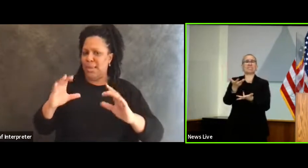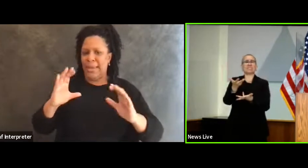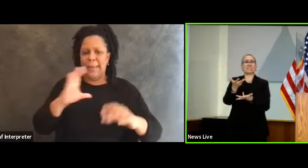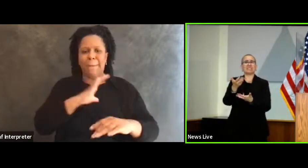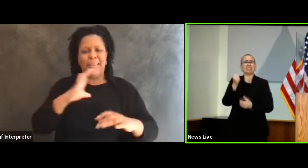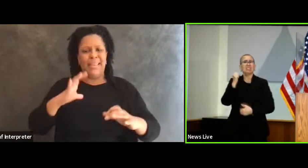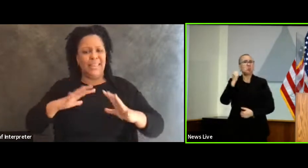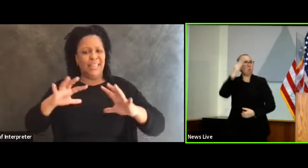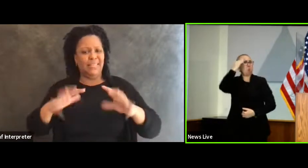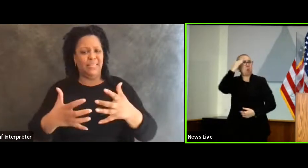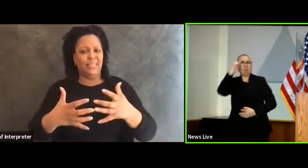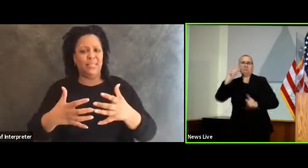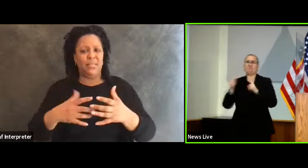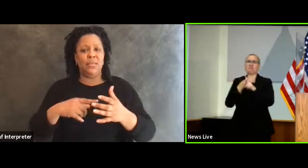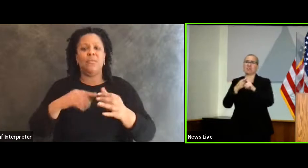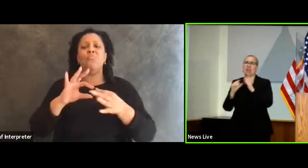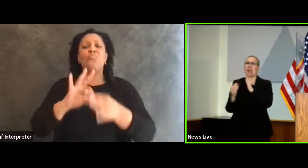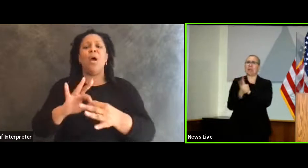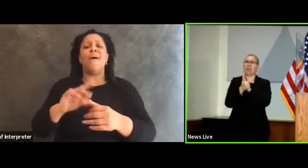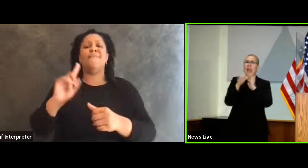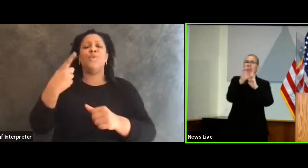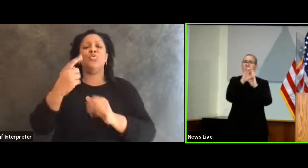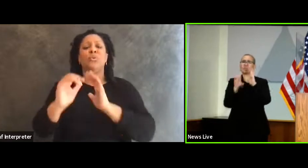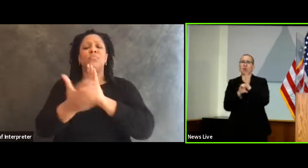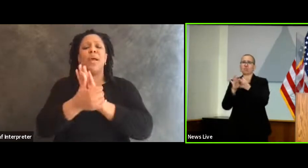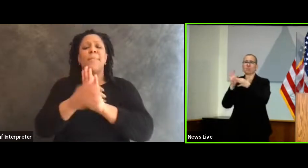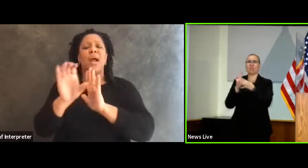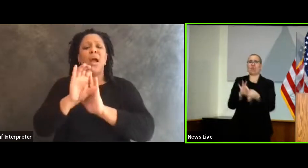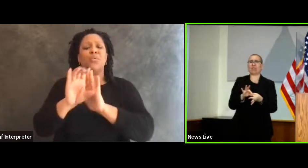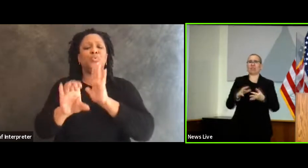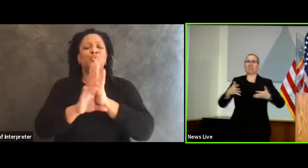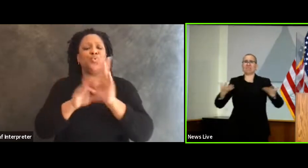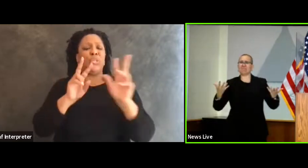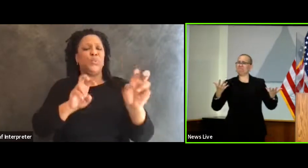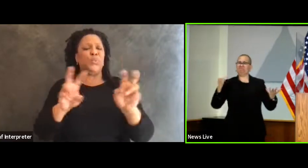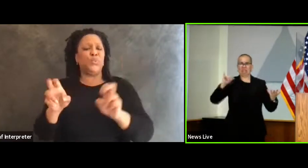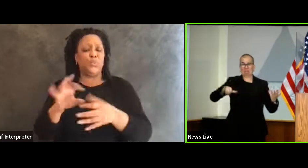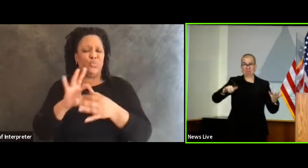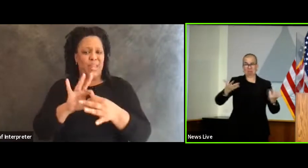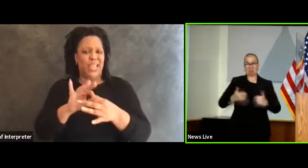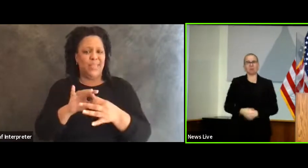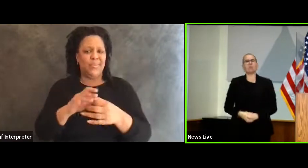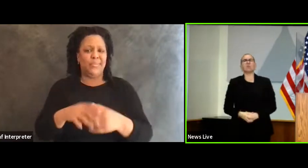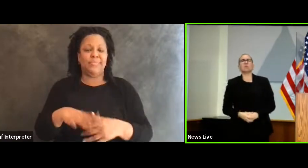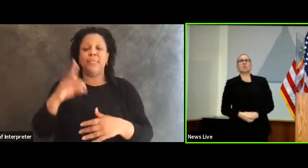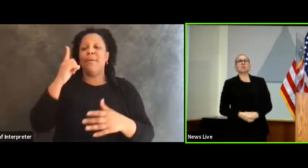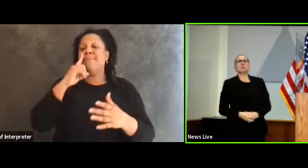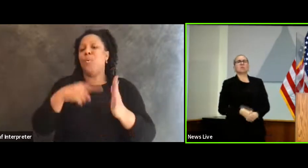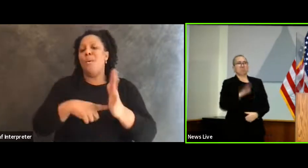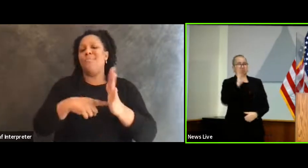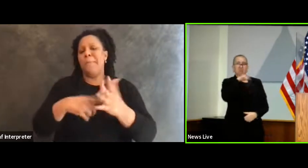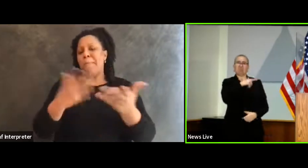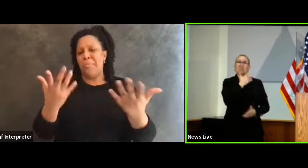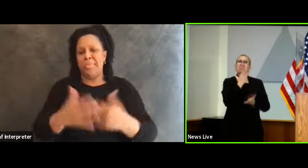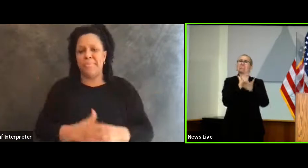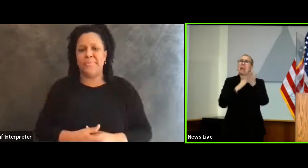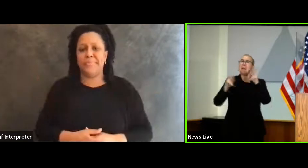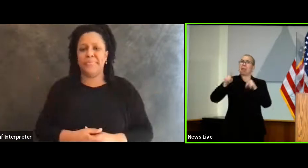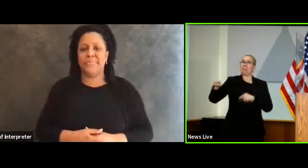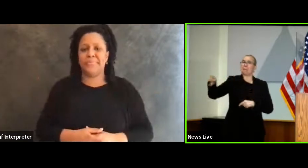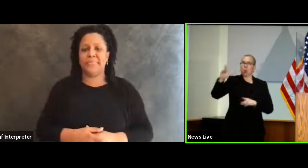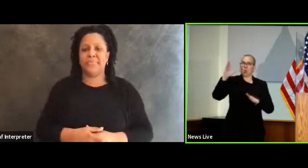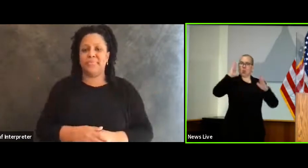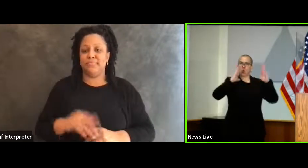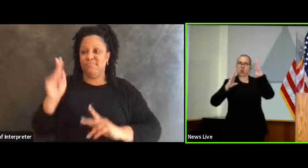Amendment constitutional issues associated with that. That, for instance, some people were worried. One officer on the post board was